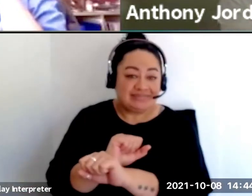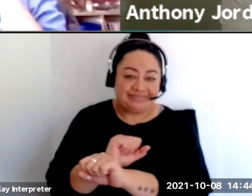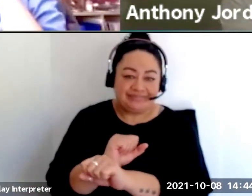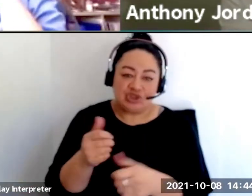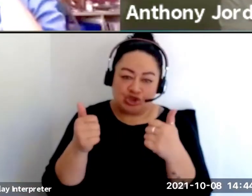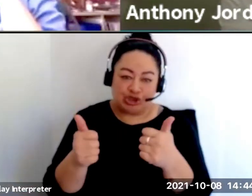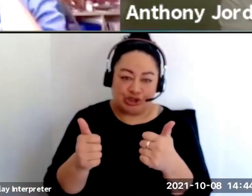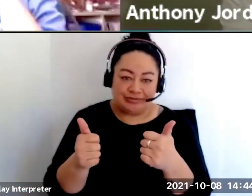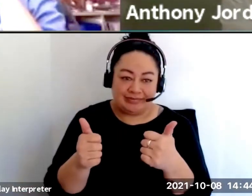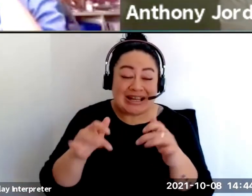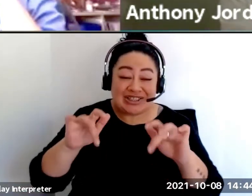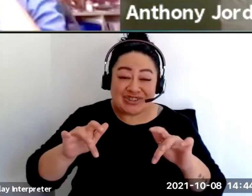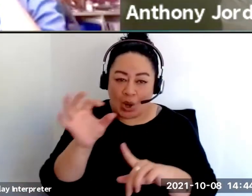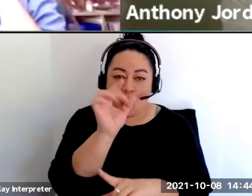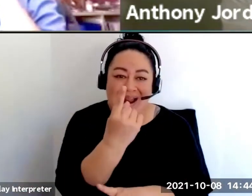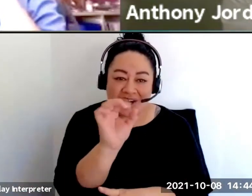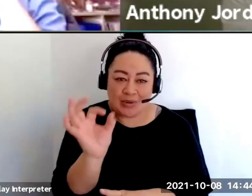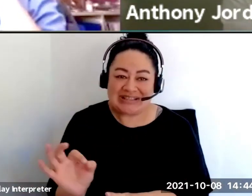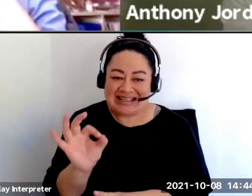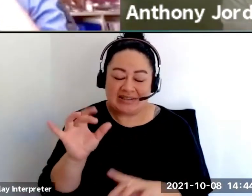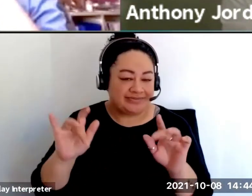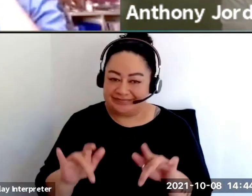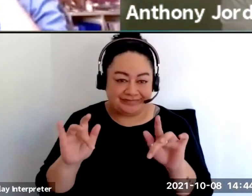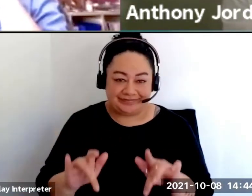not 100%.